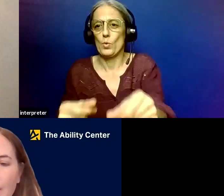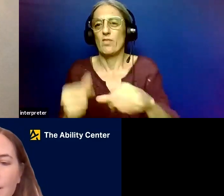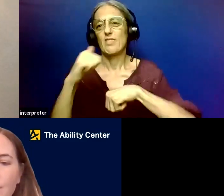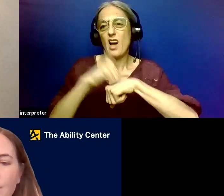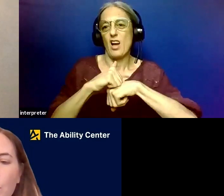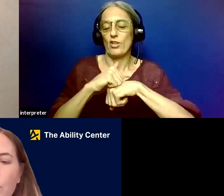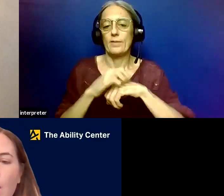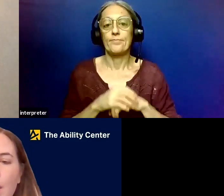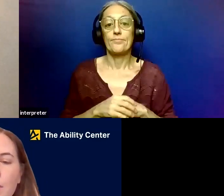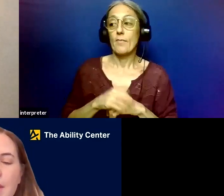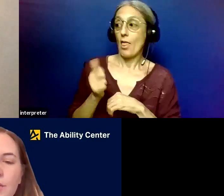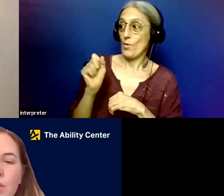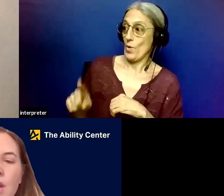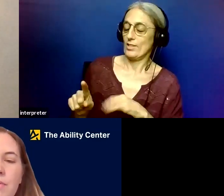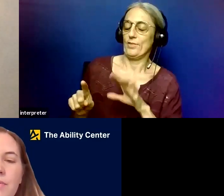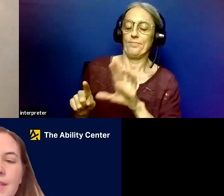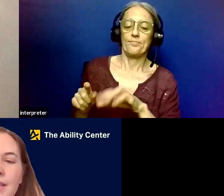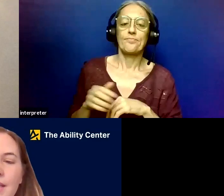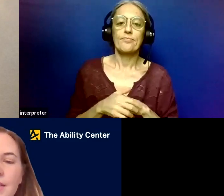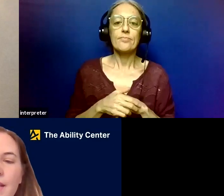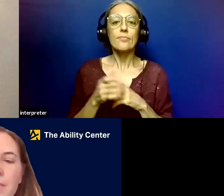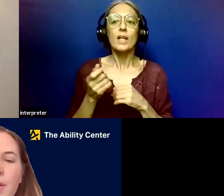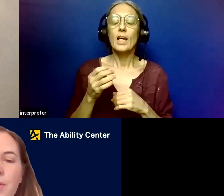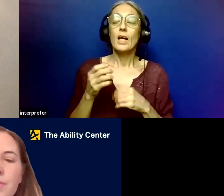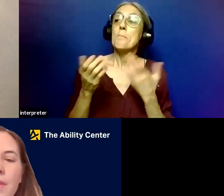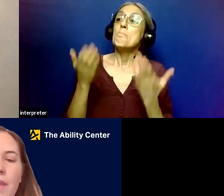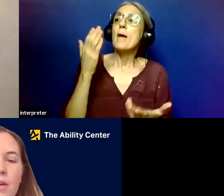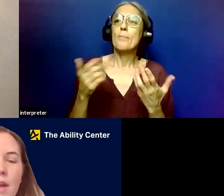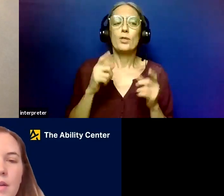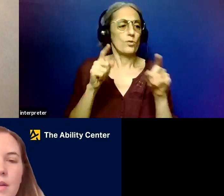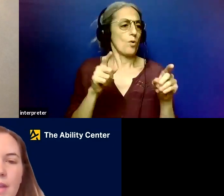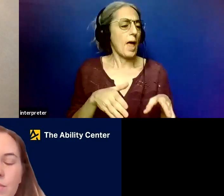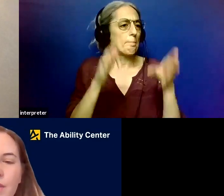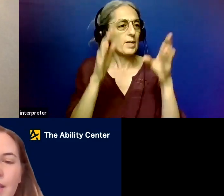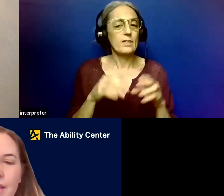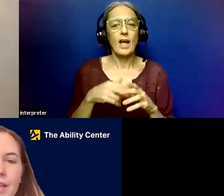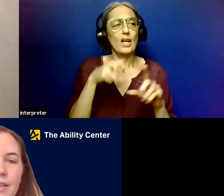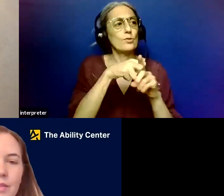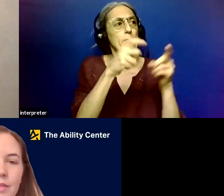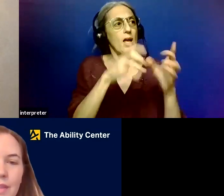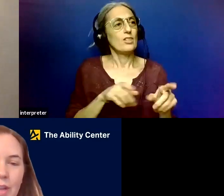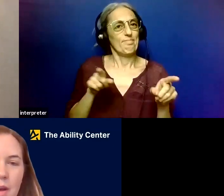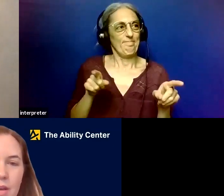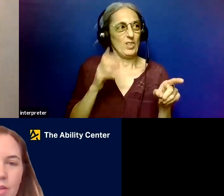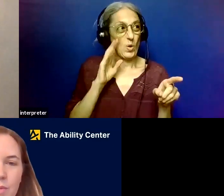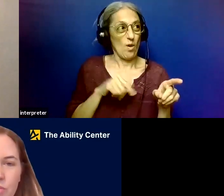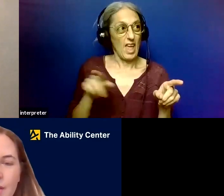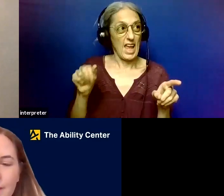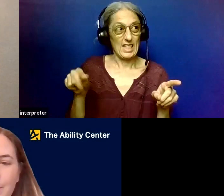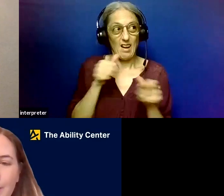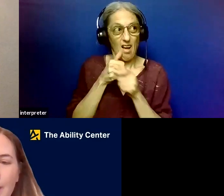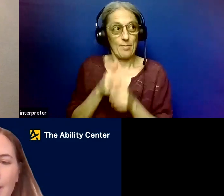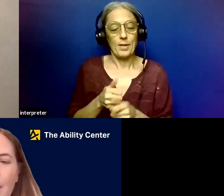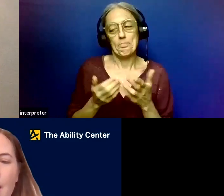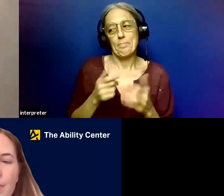one person asks, when you've gone to a manager of a facility to let them know that they are not compliant with the ADA, so I think she's talking about your